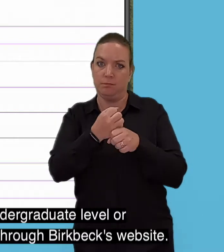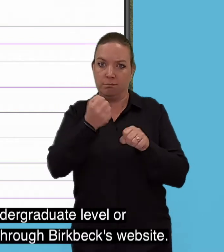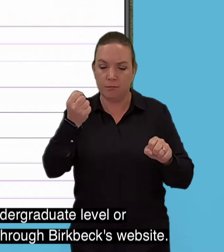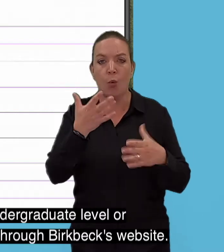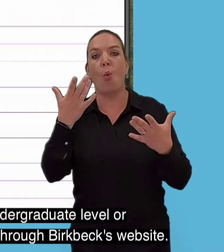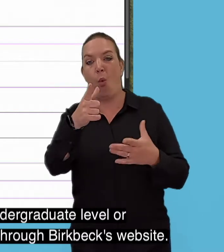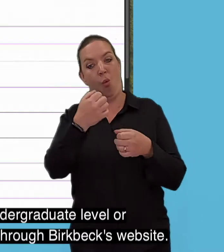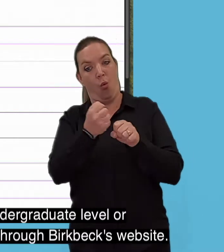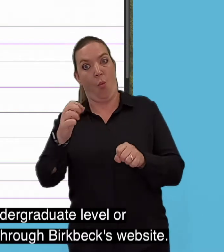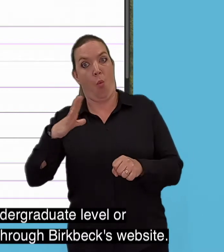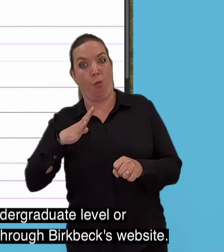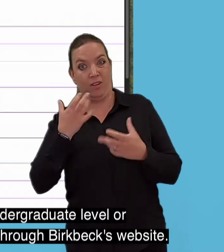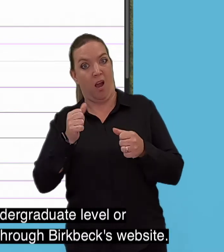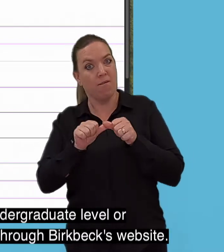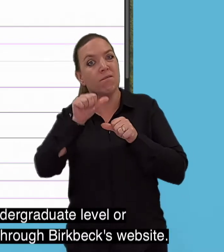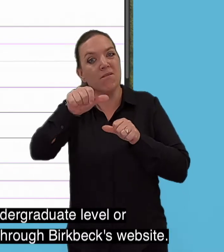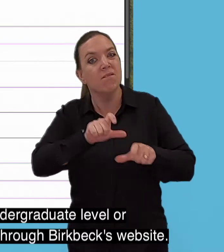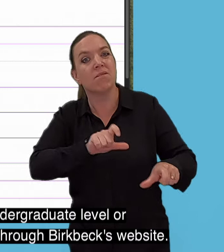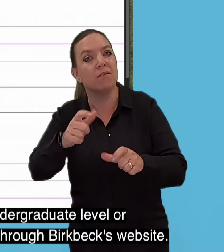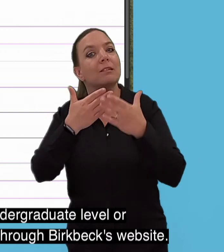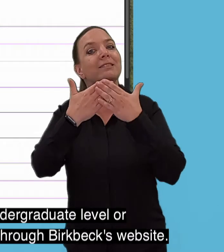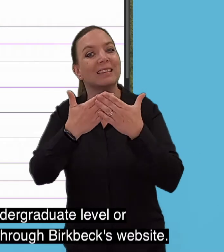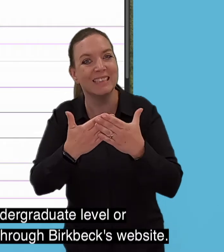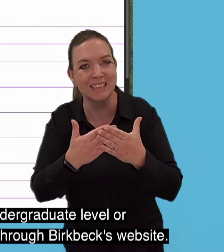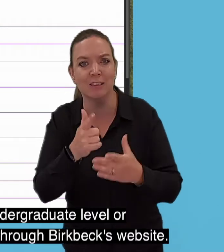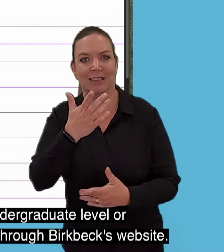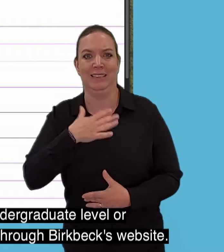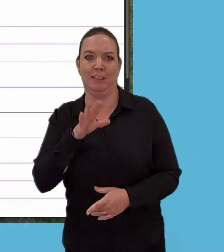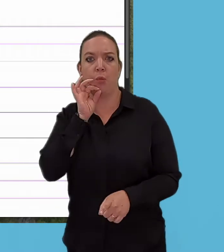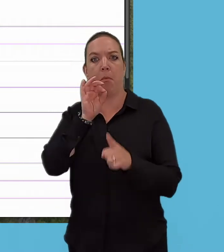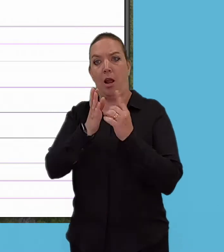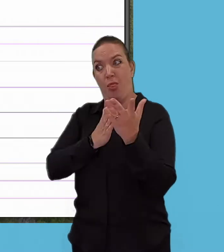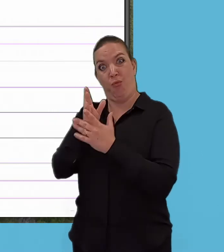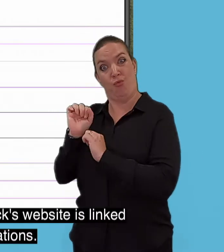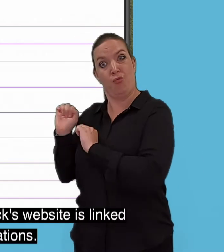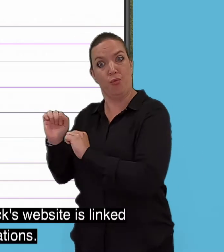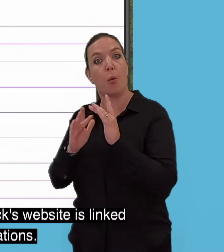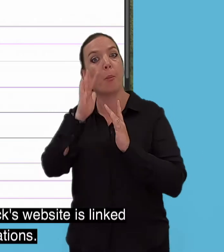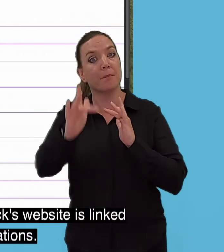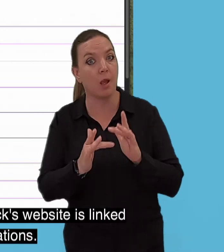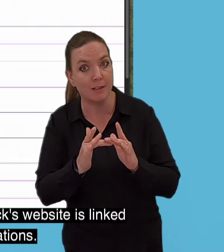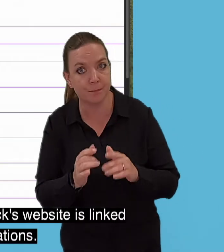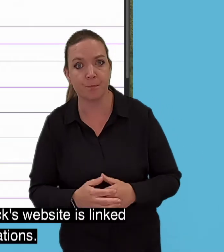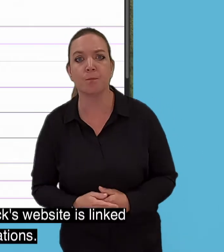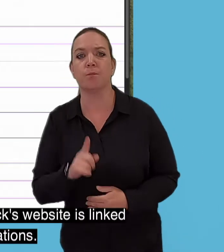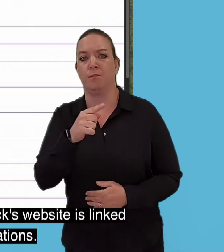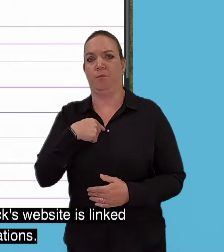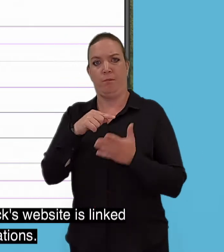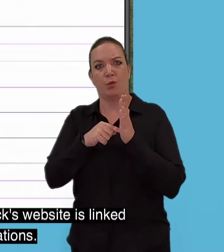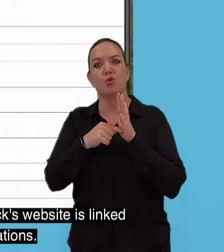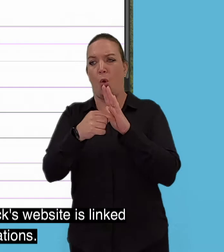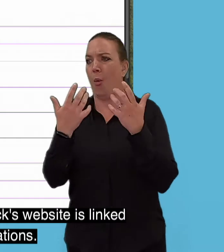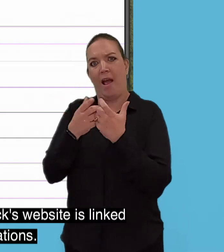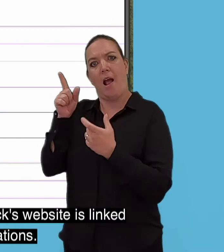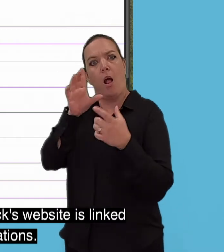level or at postgraduate level, you'll need to apply directly through Birkbeck's website. I'm initially going to show you how Birkbeck's website is